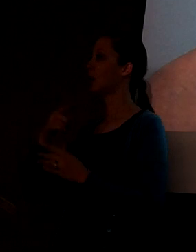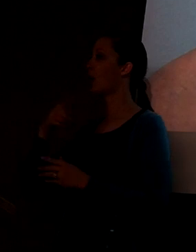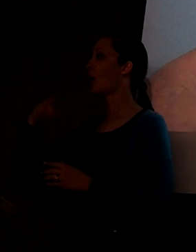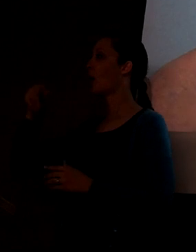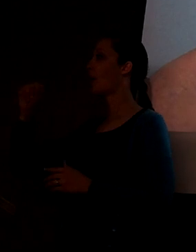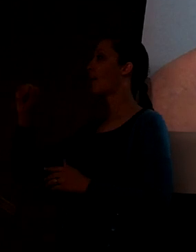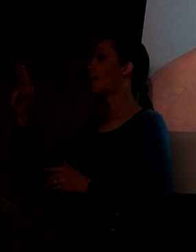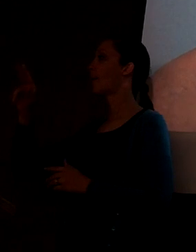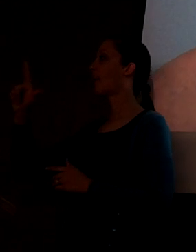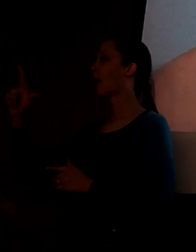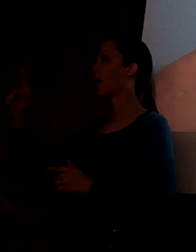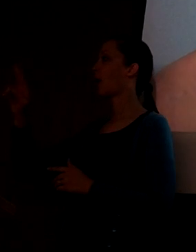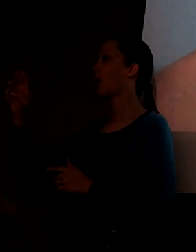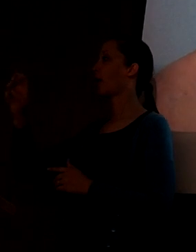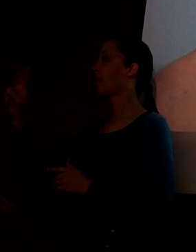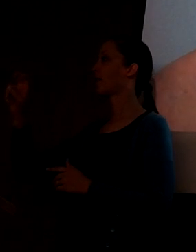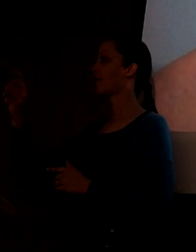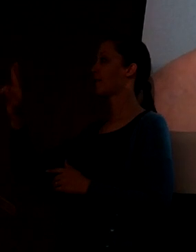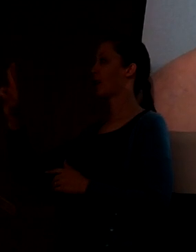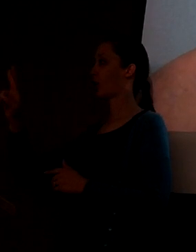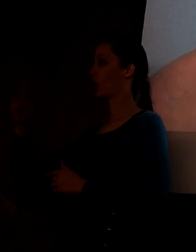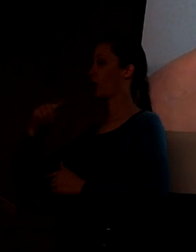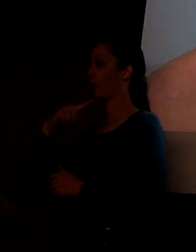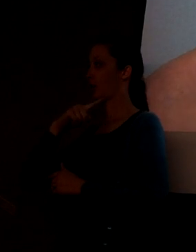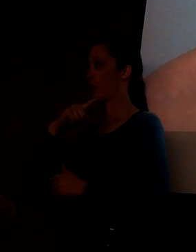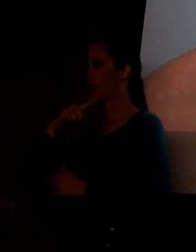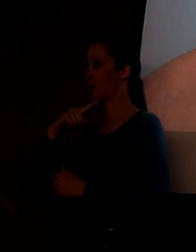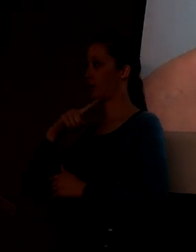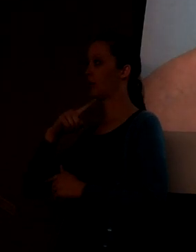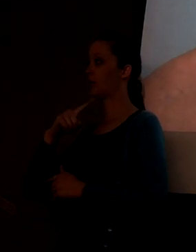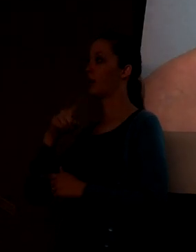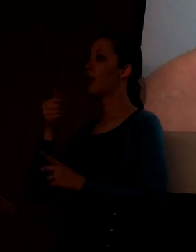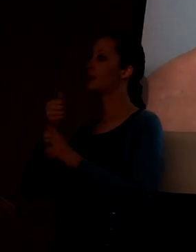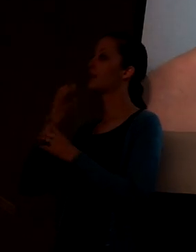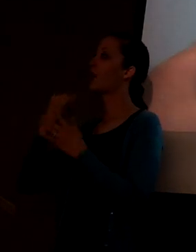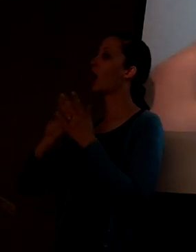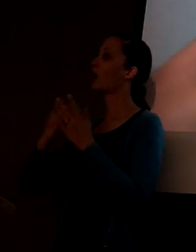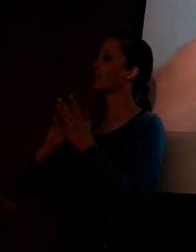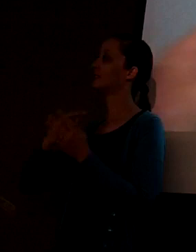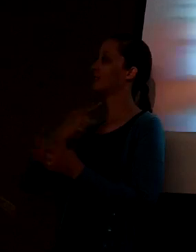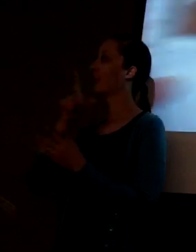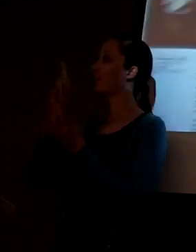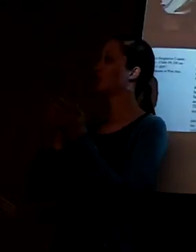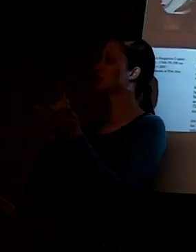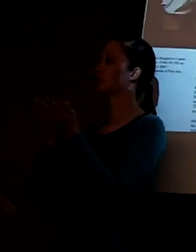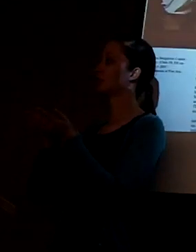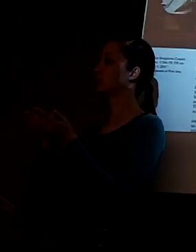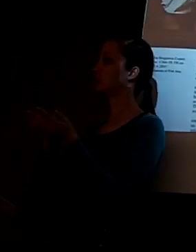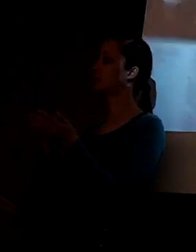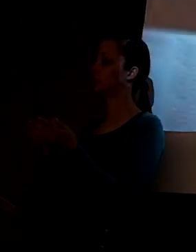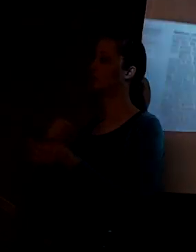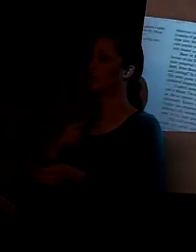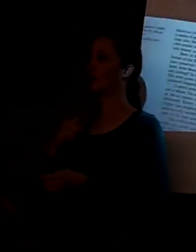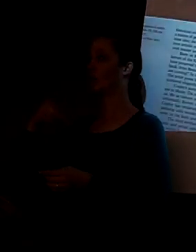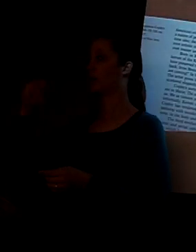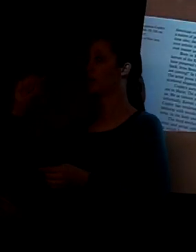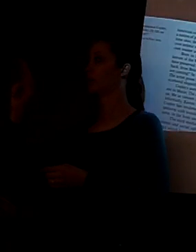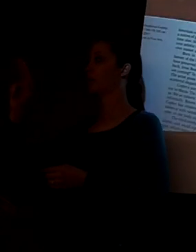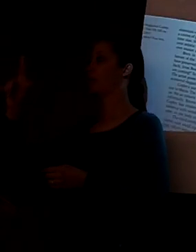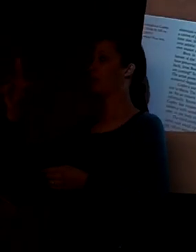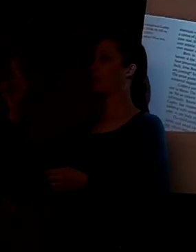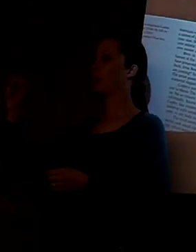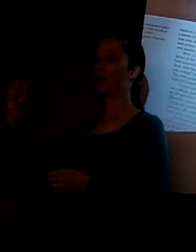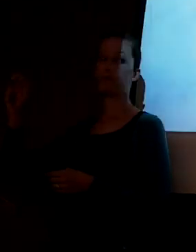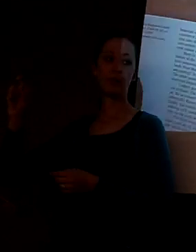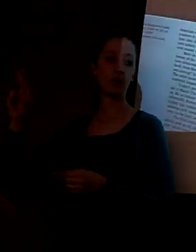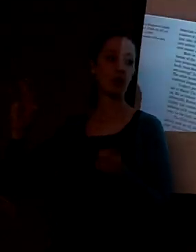Paul Revere. This is Paul Revere. He was a silversmith, and he was an artist. He did printmaking. Now, we talked about Islam,